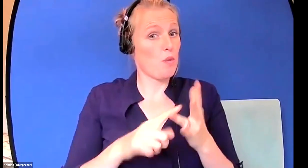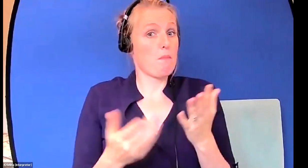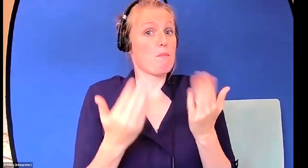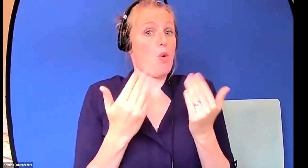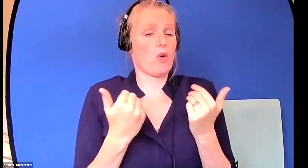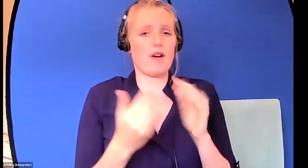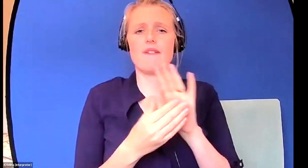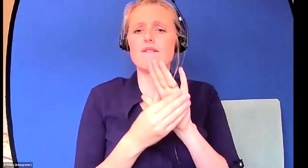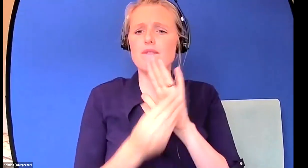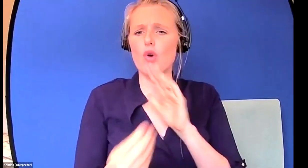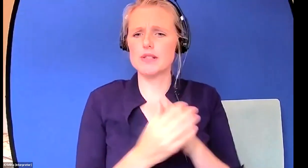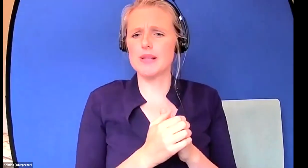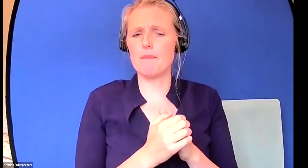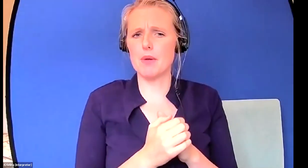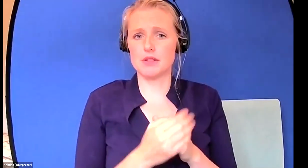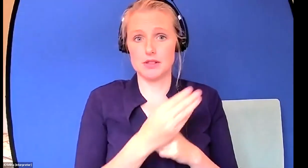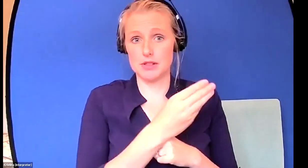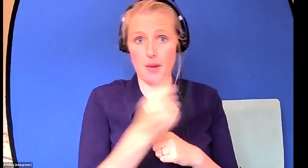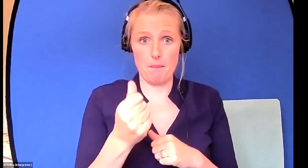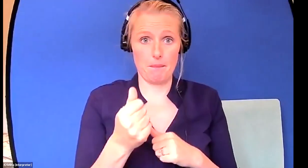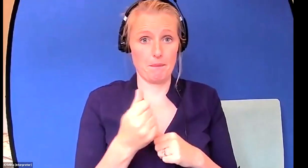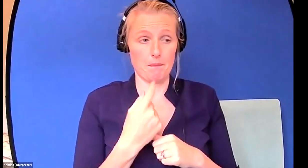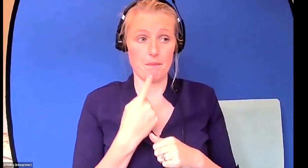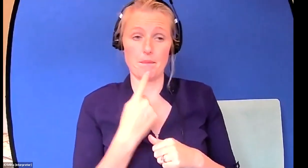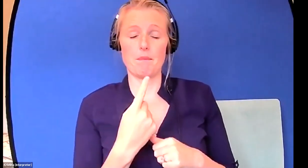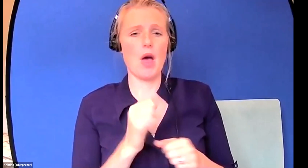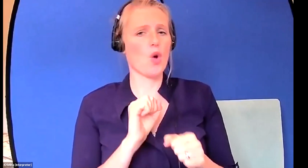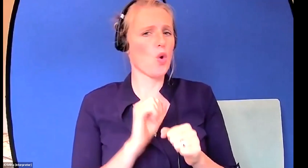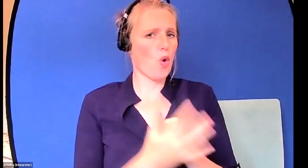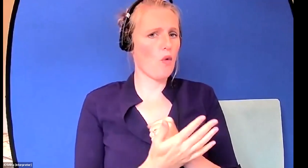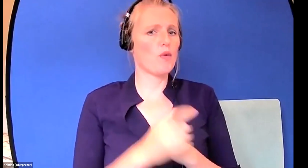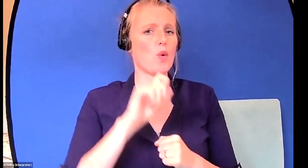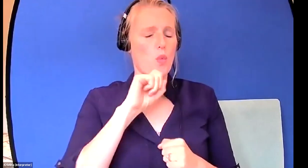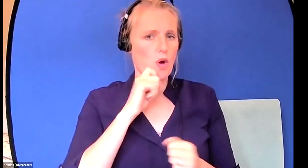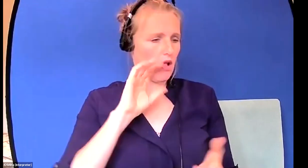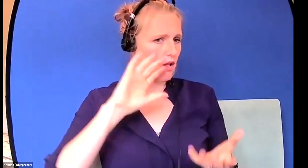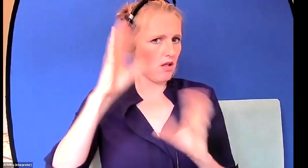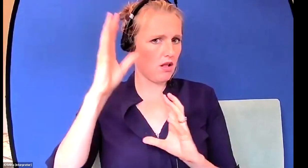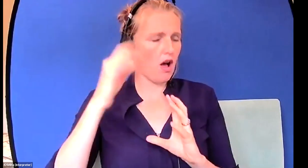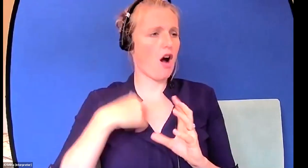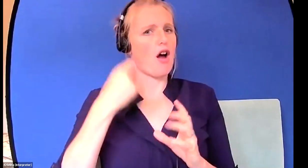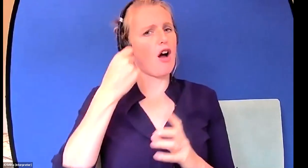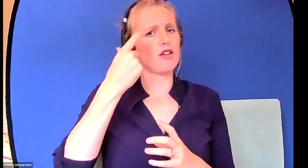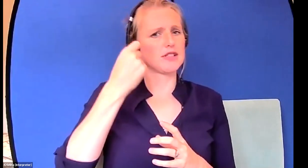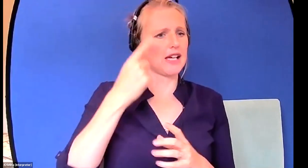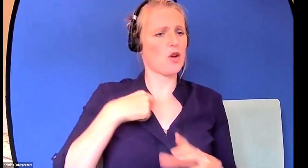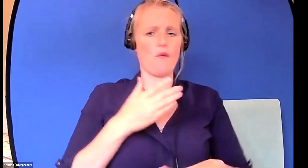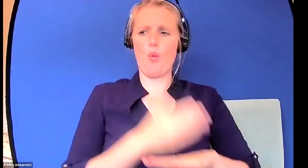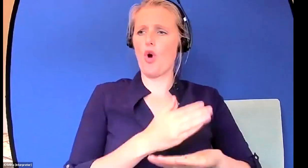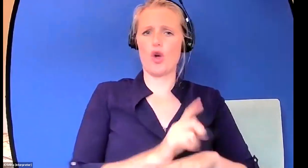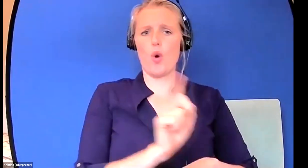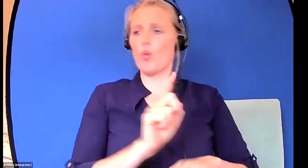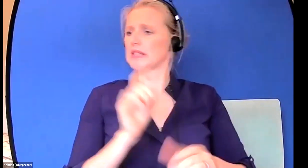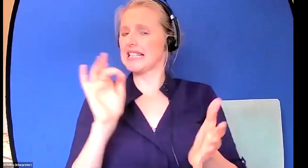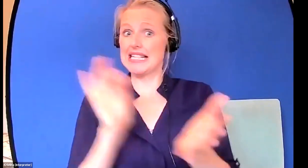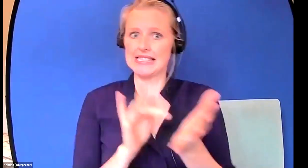anticipate, COVID proves instrumental in shifting the ways we think about public value and what kinds of work are vital or essential and